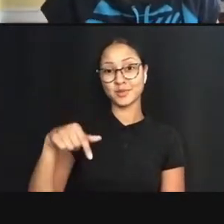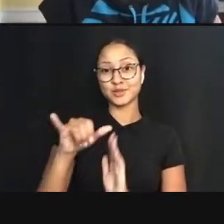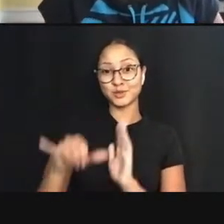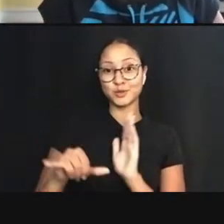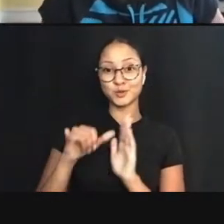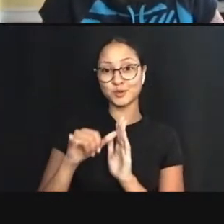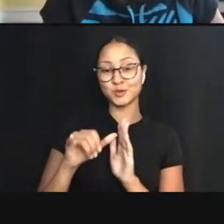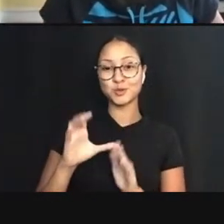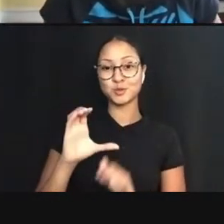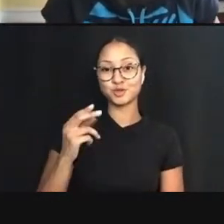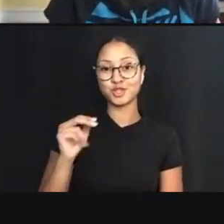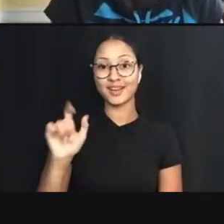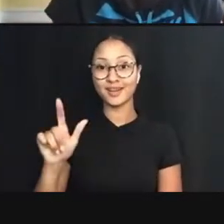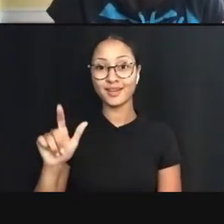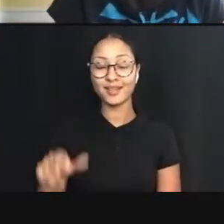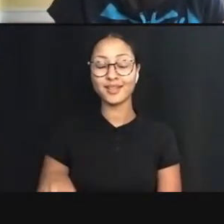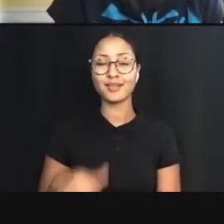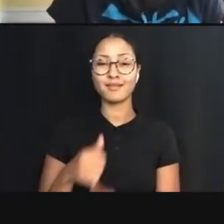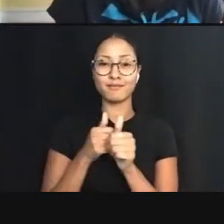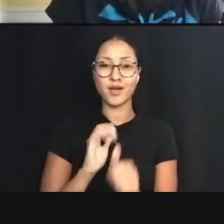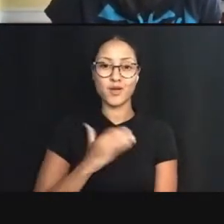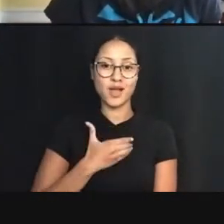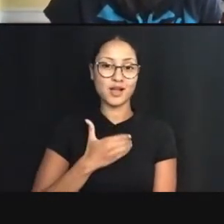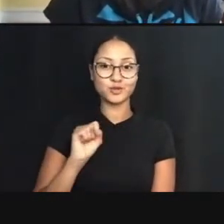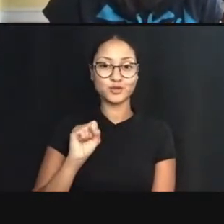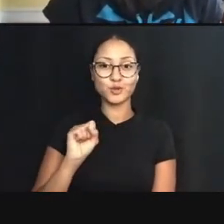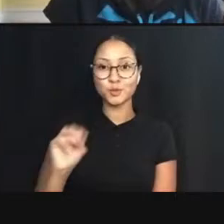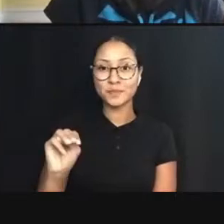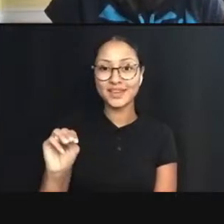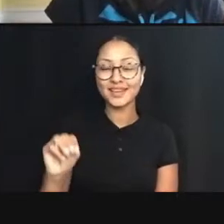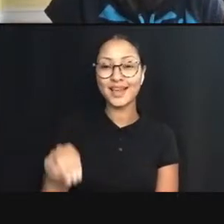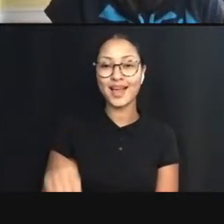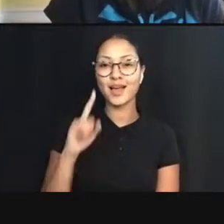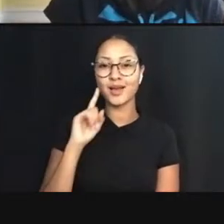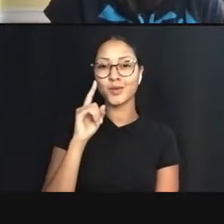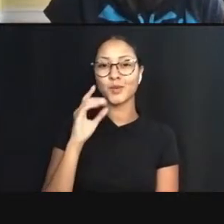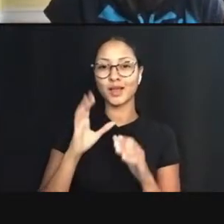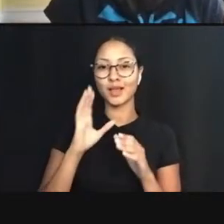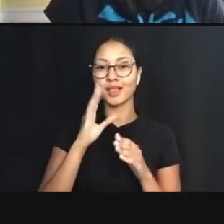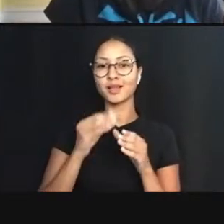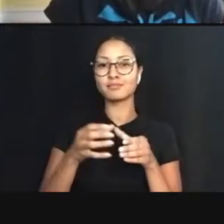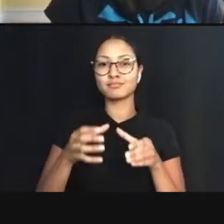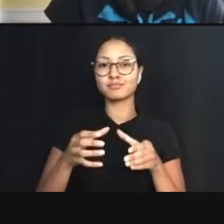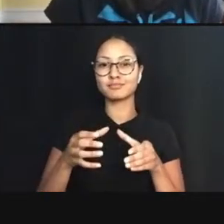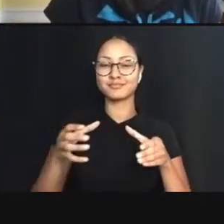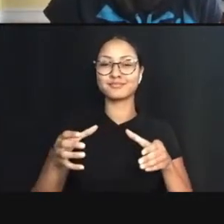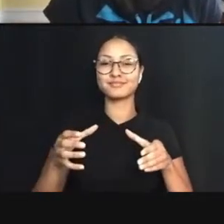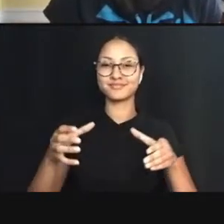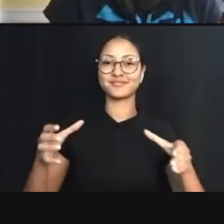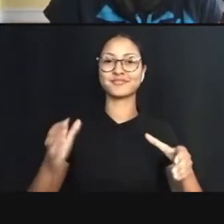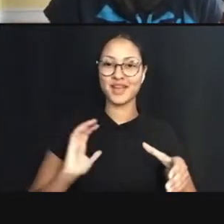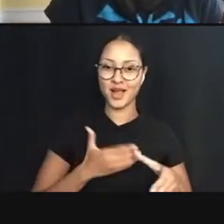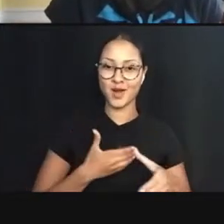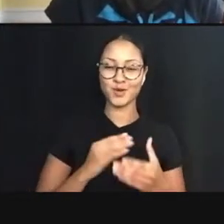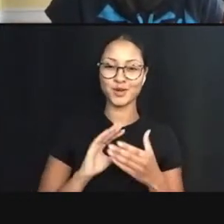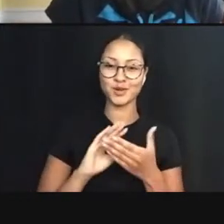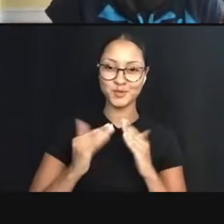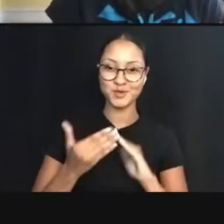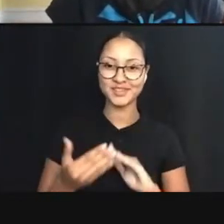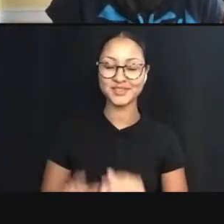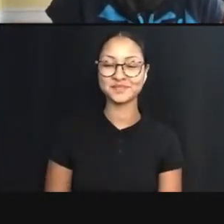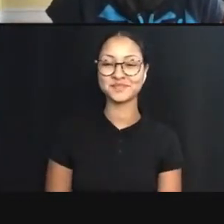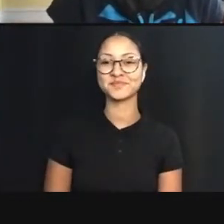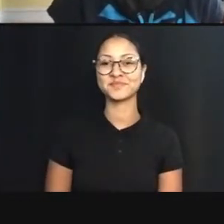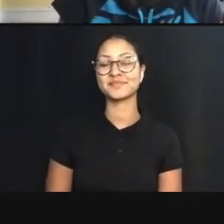social media. We're just gonna grow this beautiful community. Also a huge thanks to our co-presenting